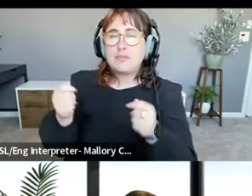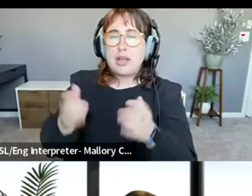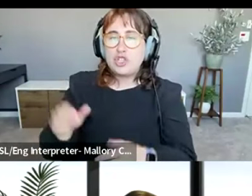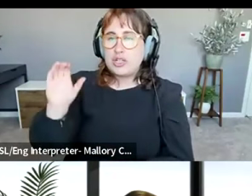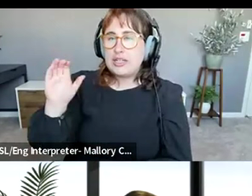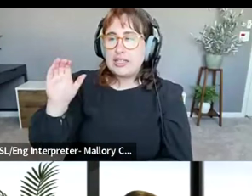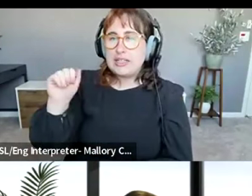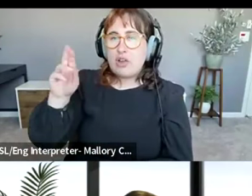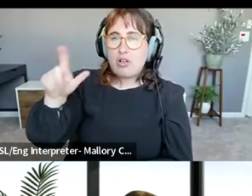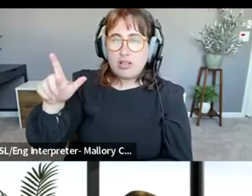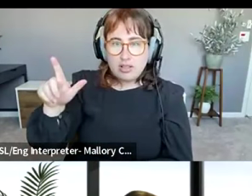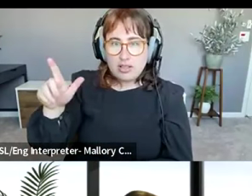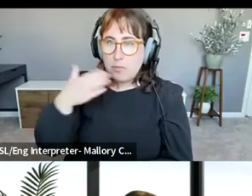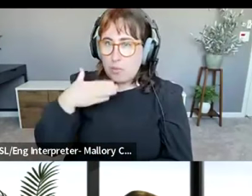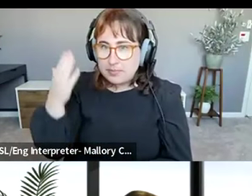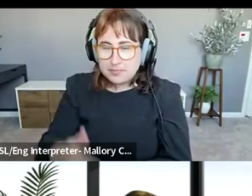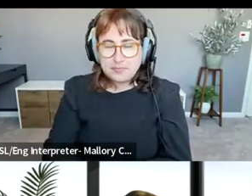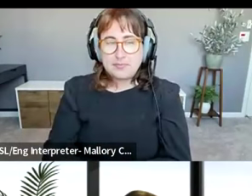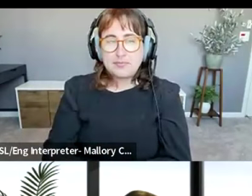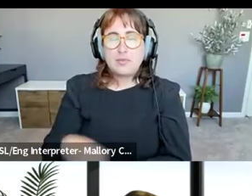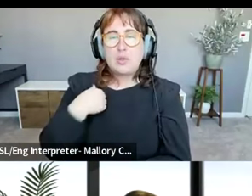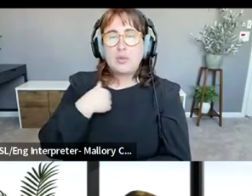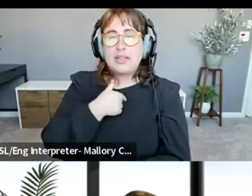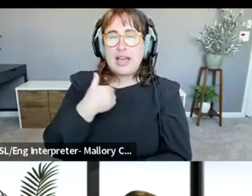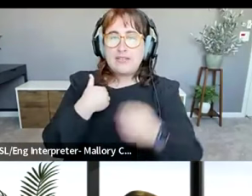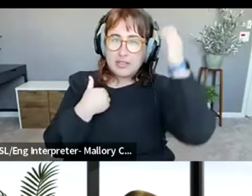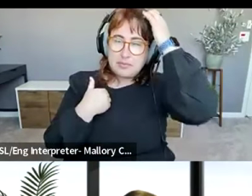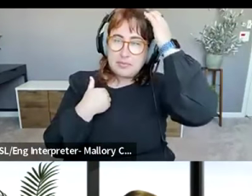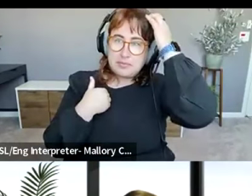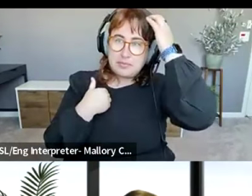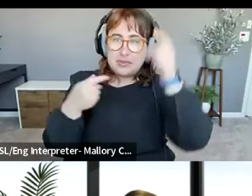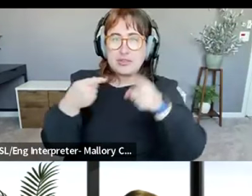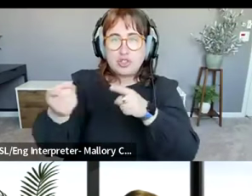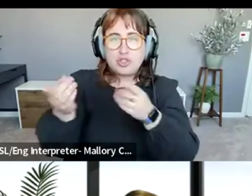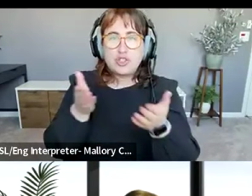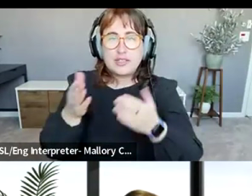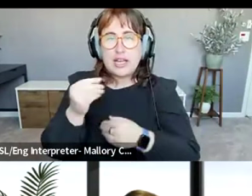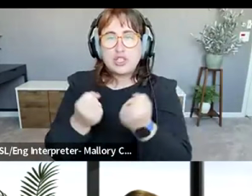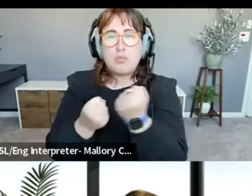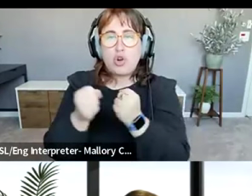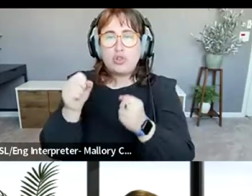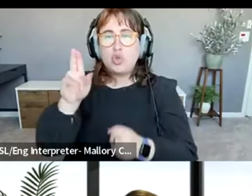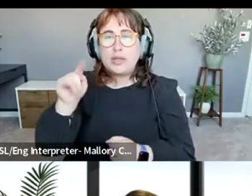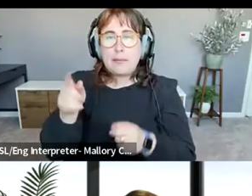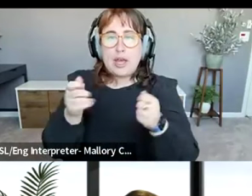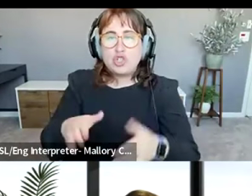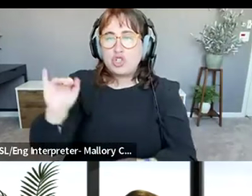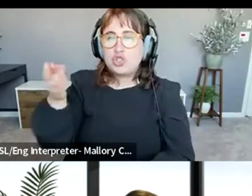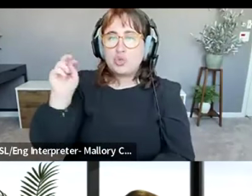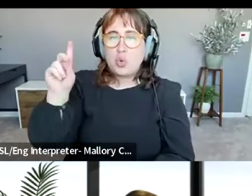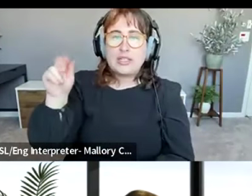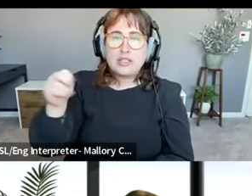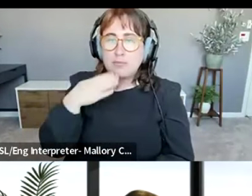Carol Wilhelm. Good morning, Carol. We have our Specialized Services and Supports Unit Manager, Jordan, on. Good